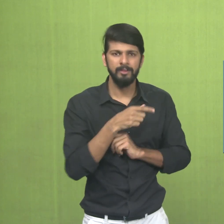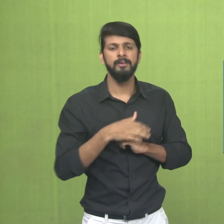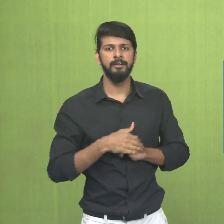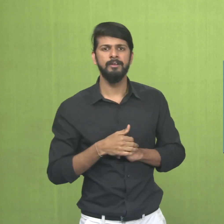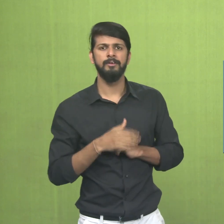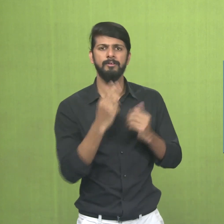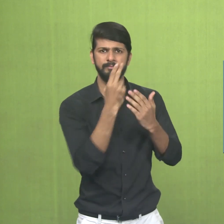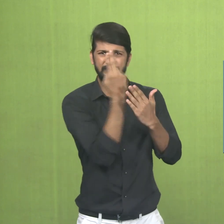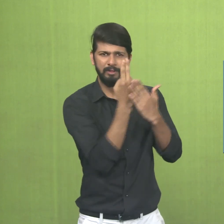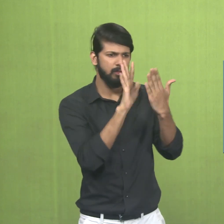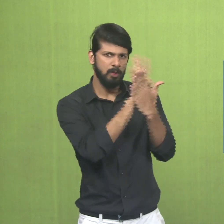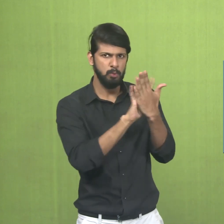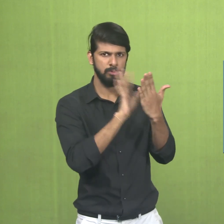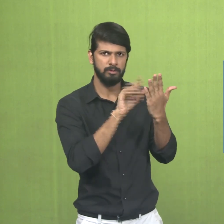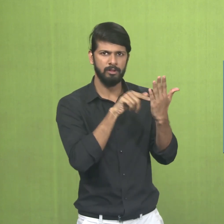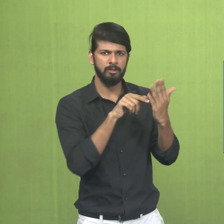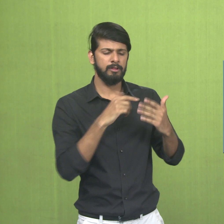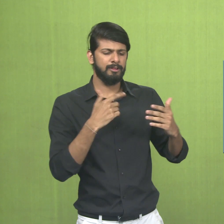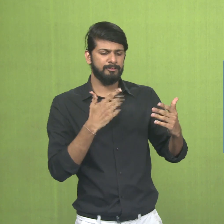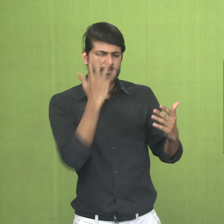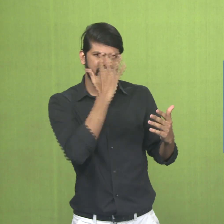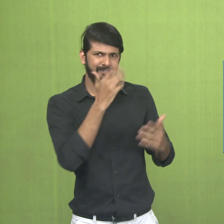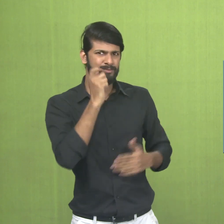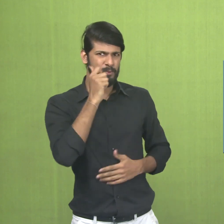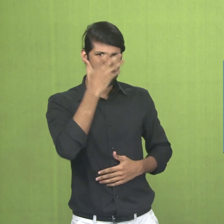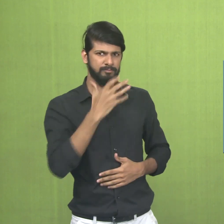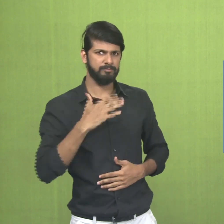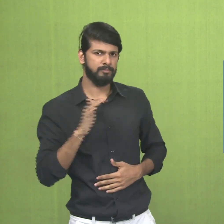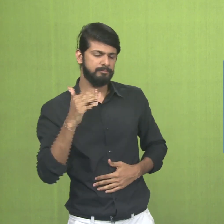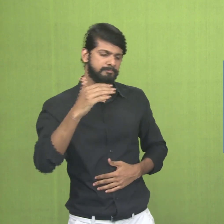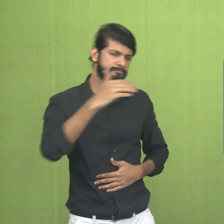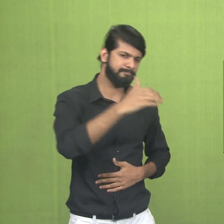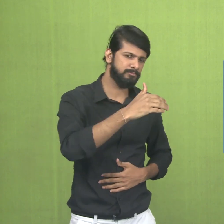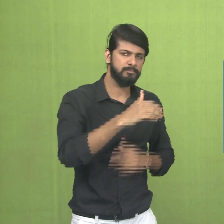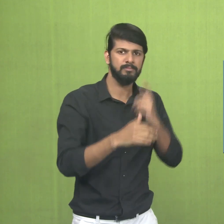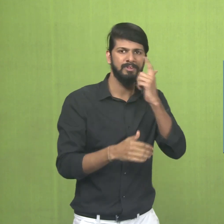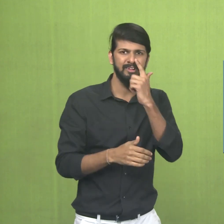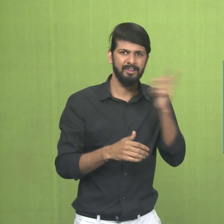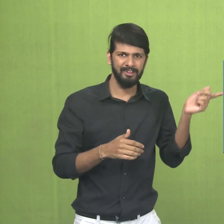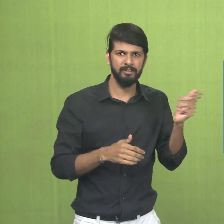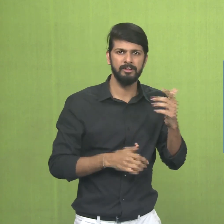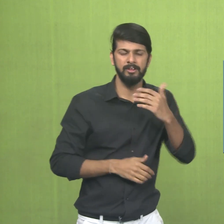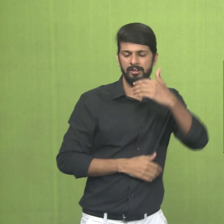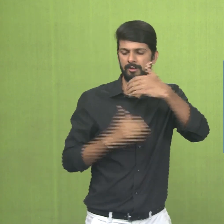He is actually a king, but in this picture he is depicted as a sannyasi who is trying to embrace